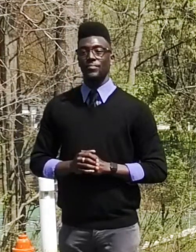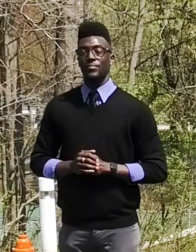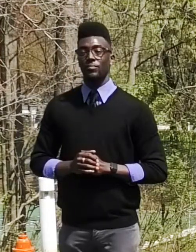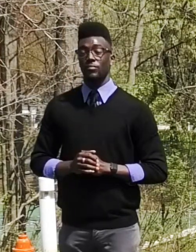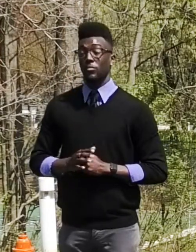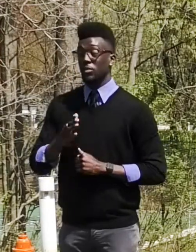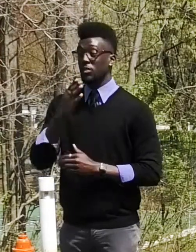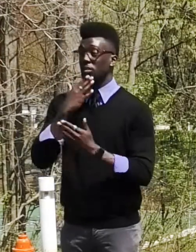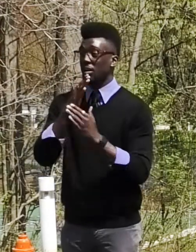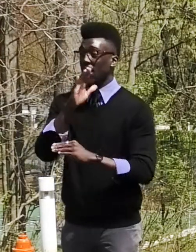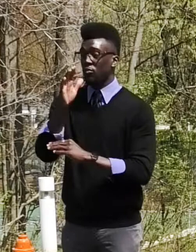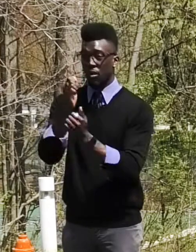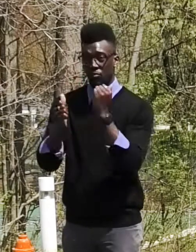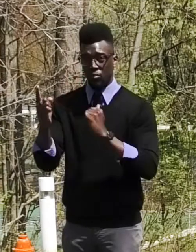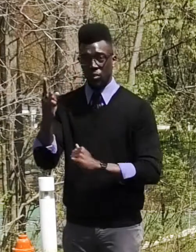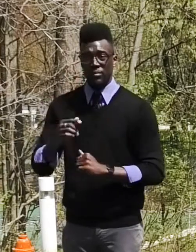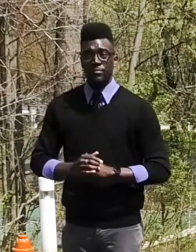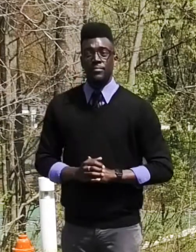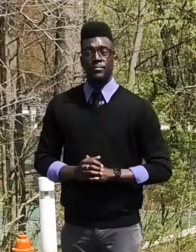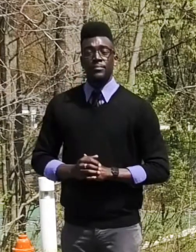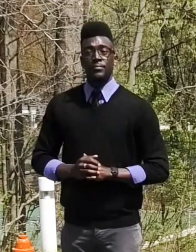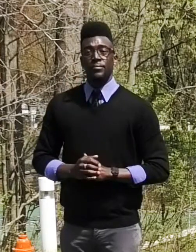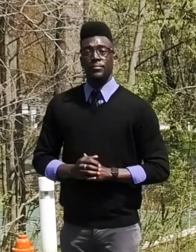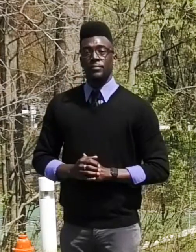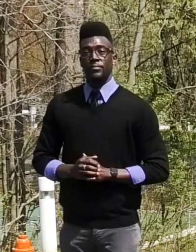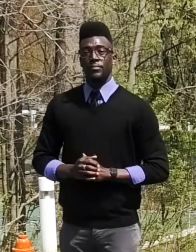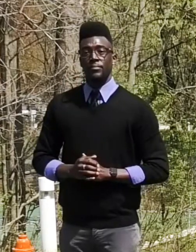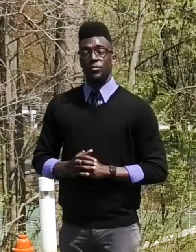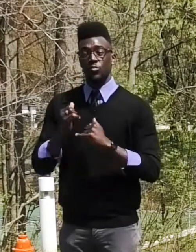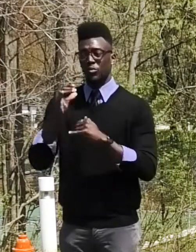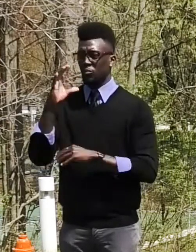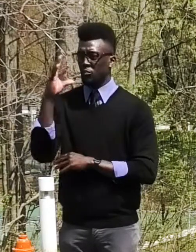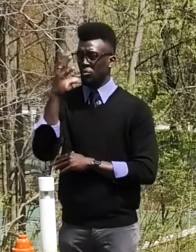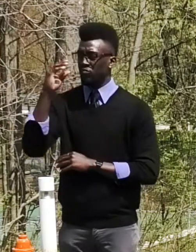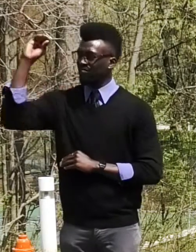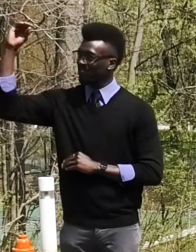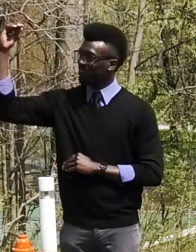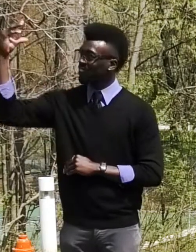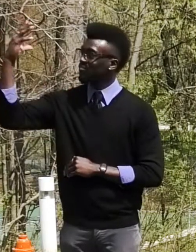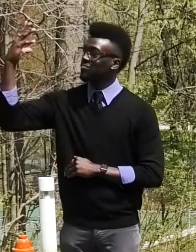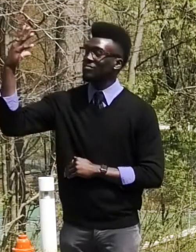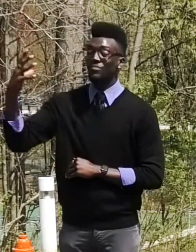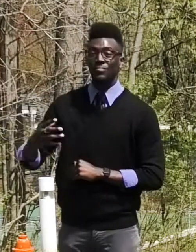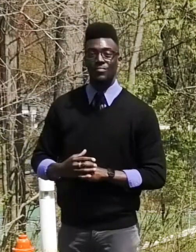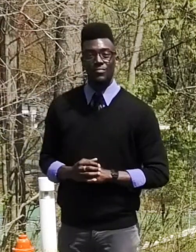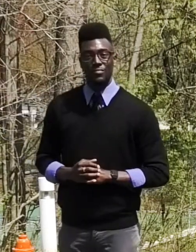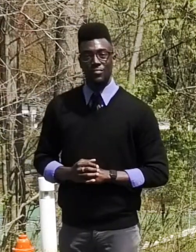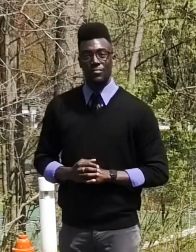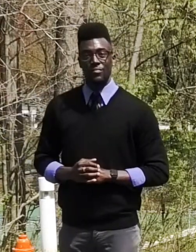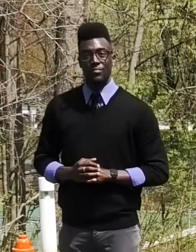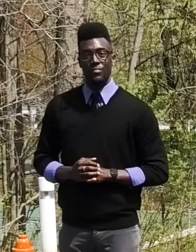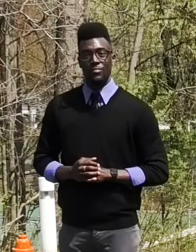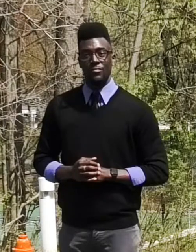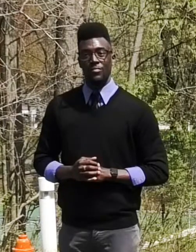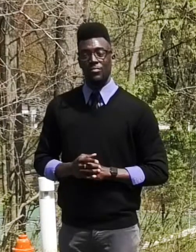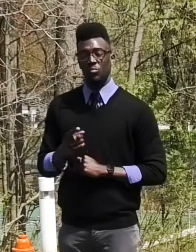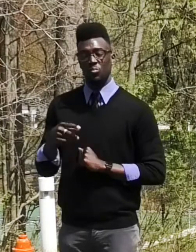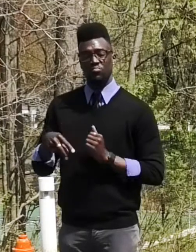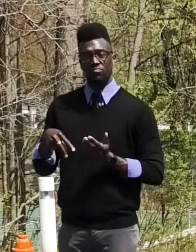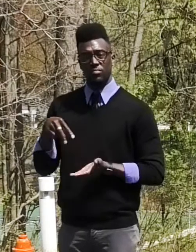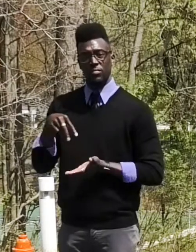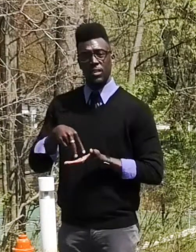Good afternoon, everyone, to this bright sunny day that we have here as we stand on the